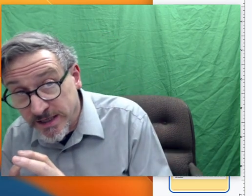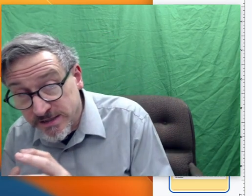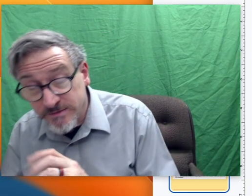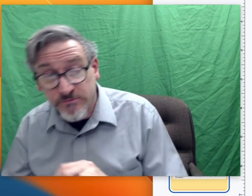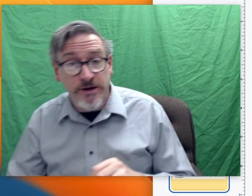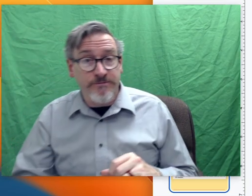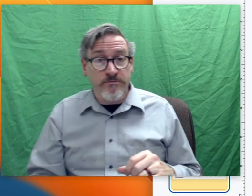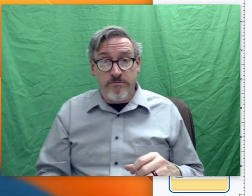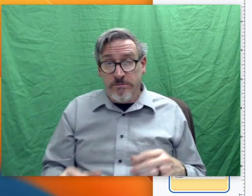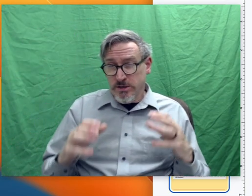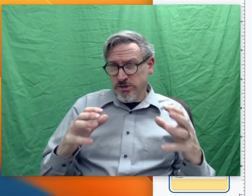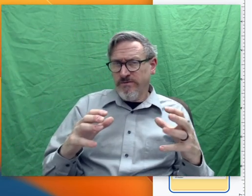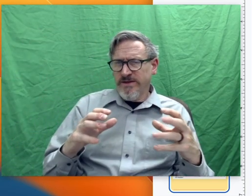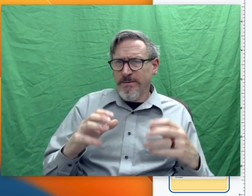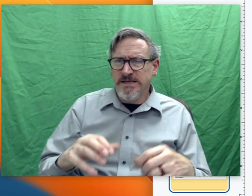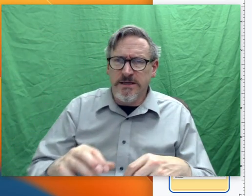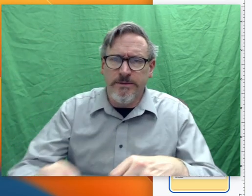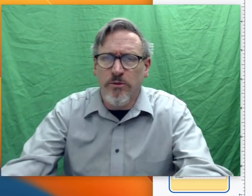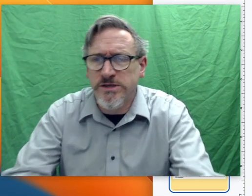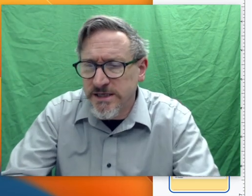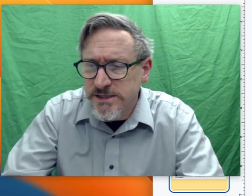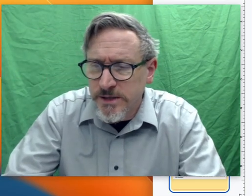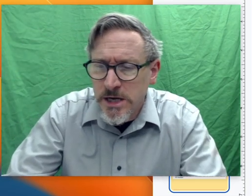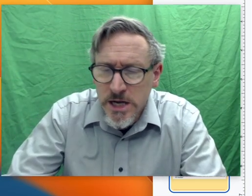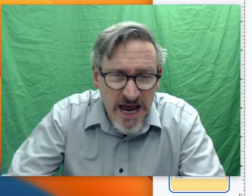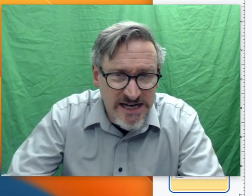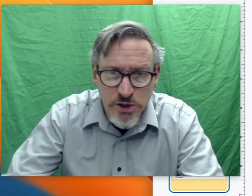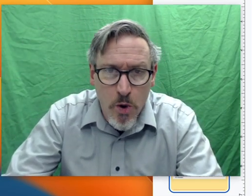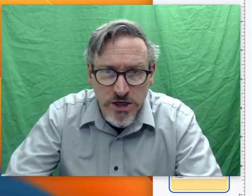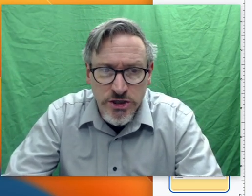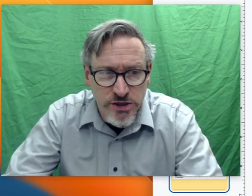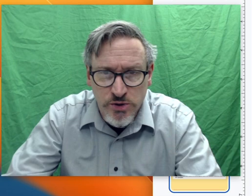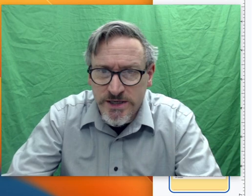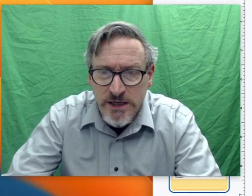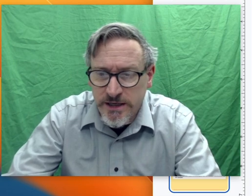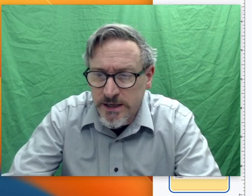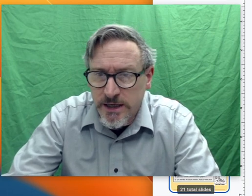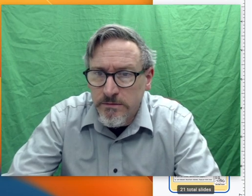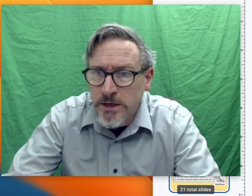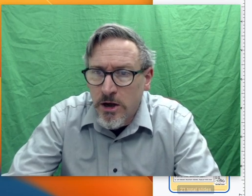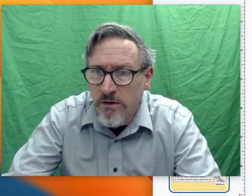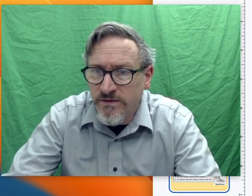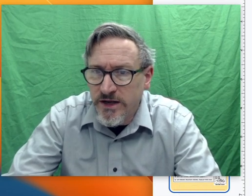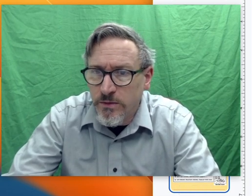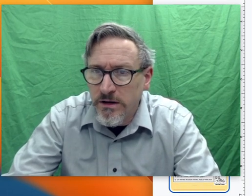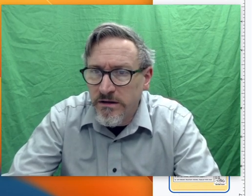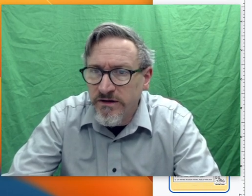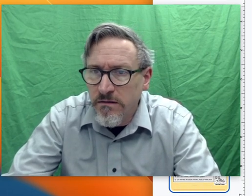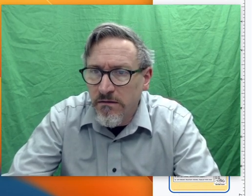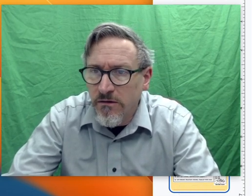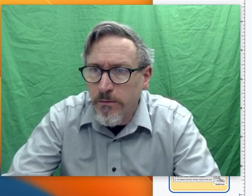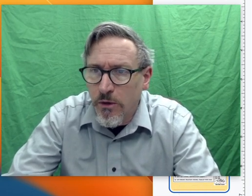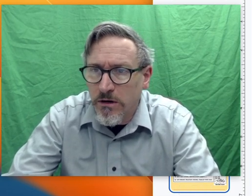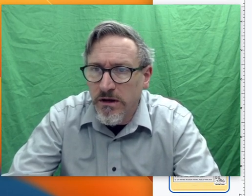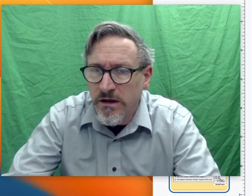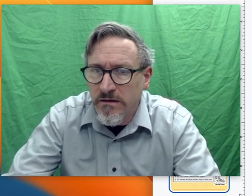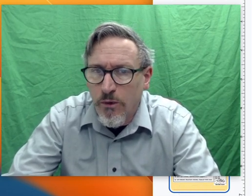do this. Right? So hopefully that makes a little bit more sense. And as you watch the storytelling, hopefully it will even